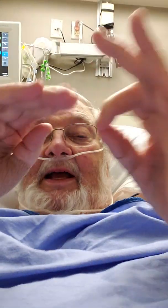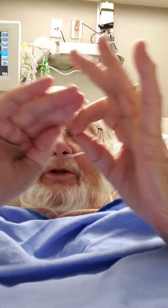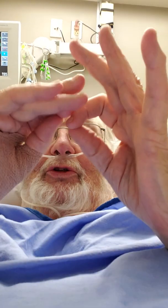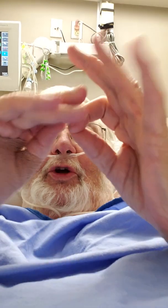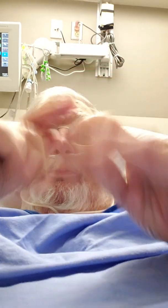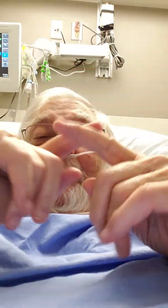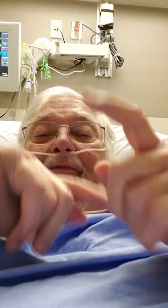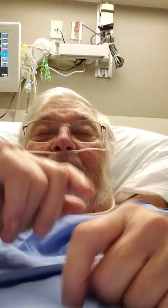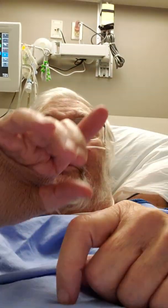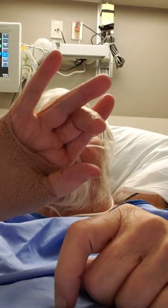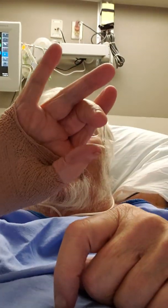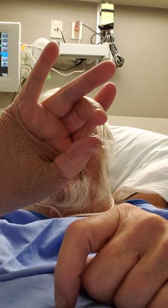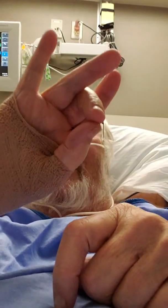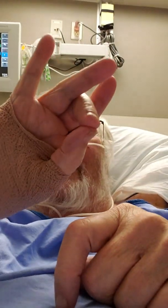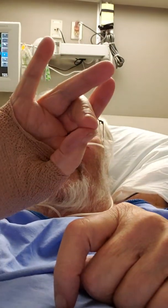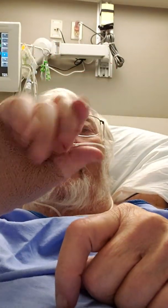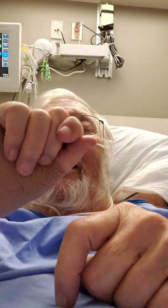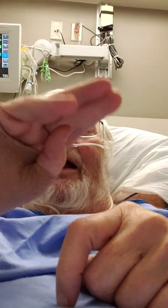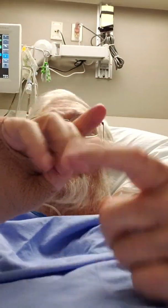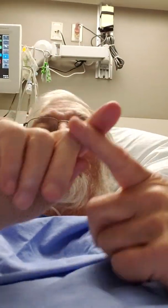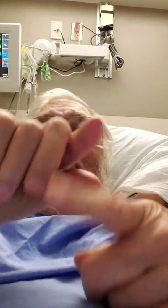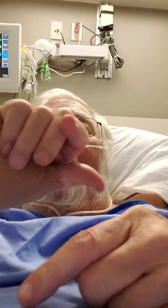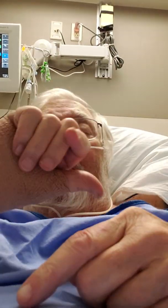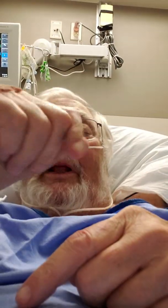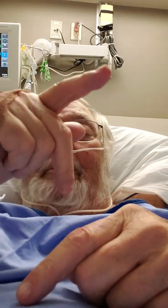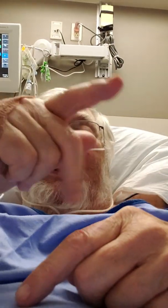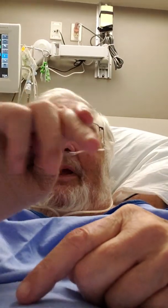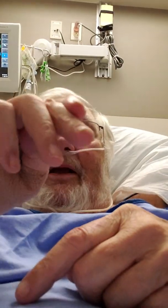provide interpreter from 8 a.m. to 10 p.m.